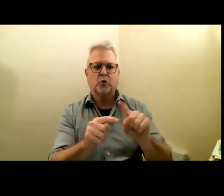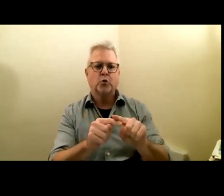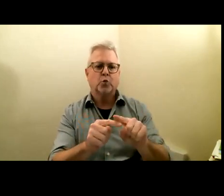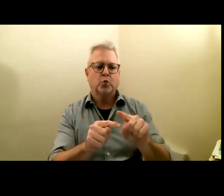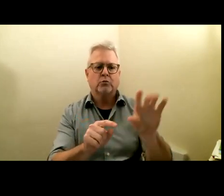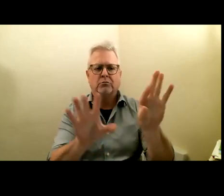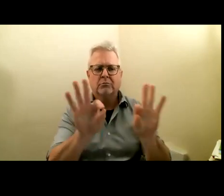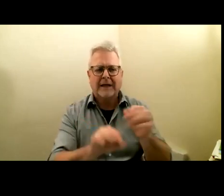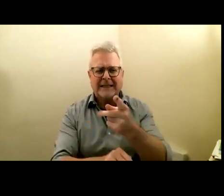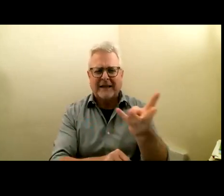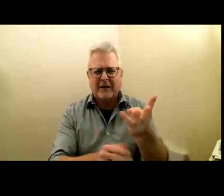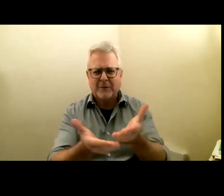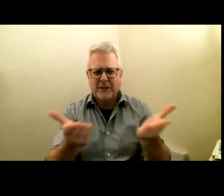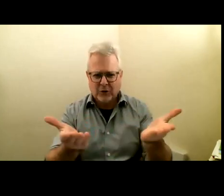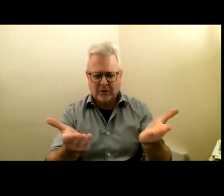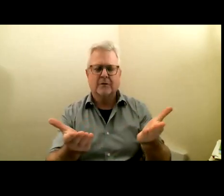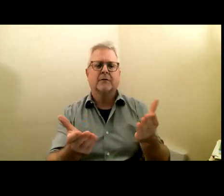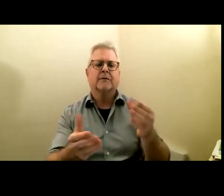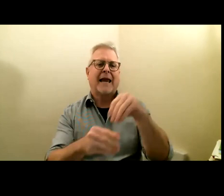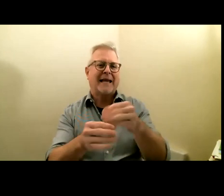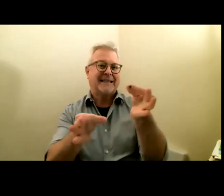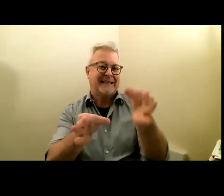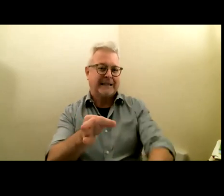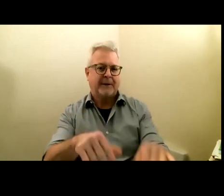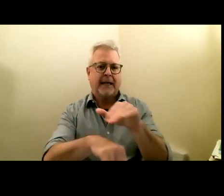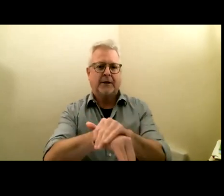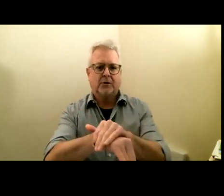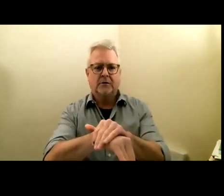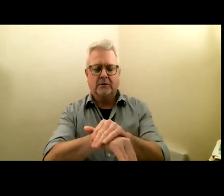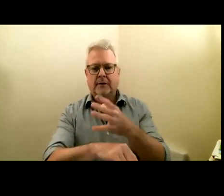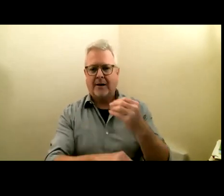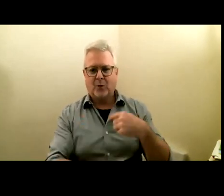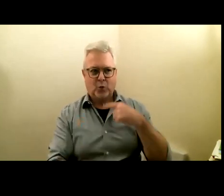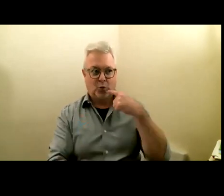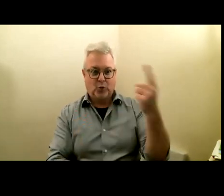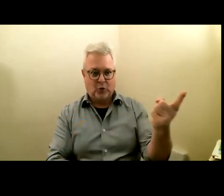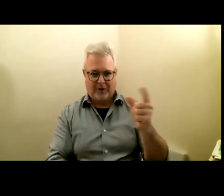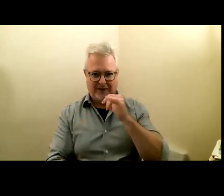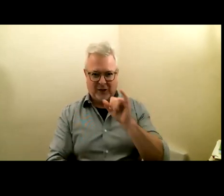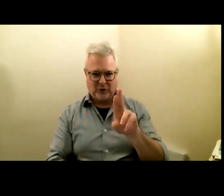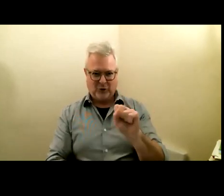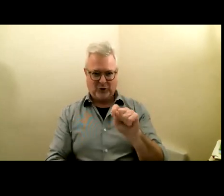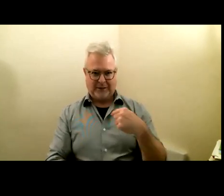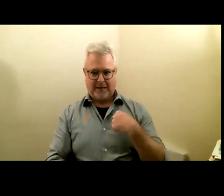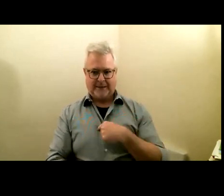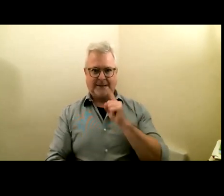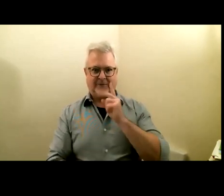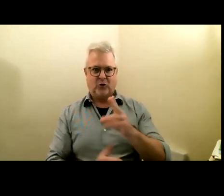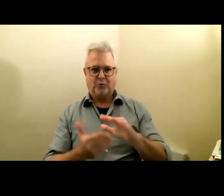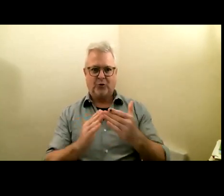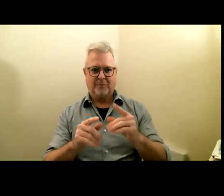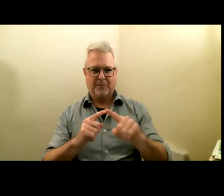would work with us to write and choose some of the materials and simplify the English.